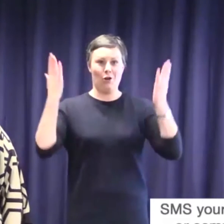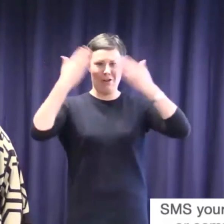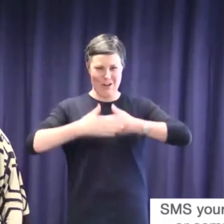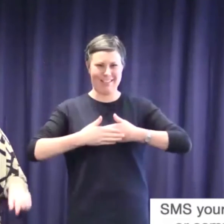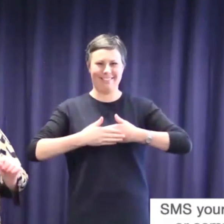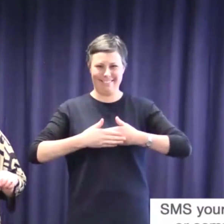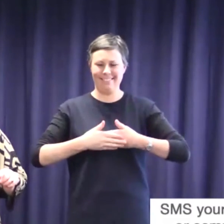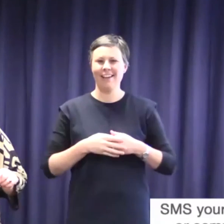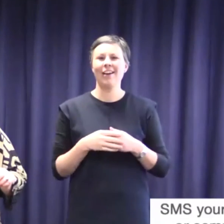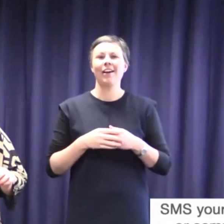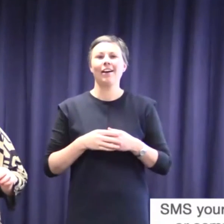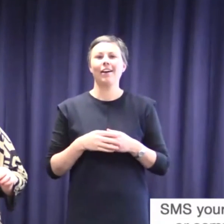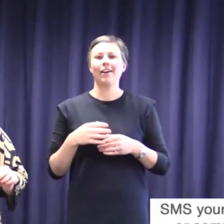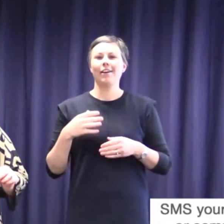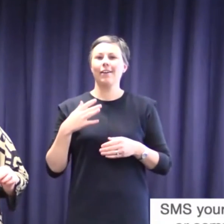And